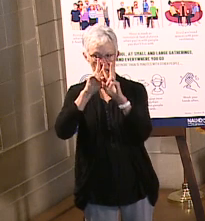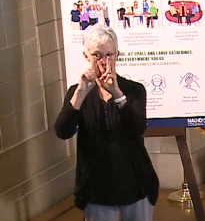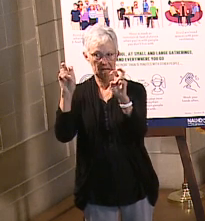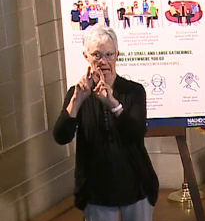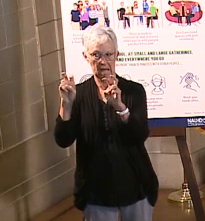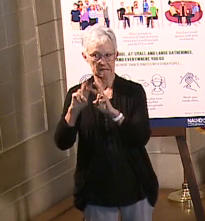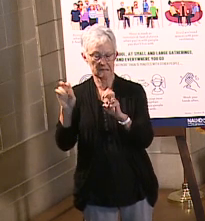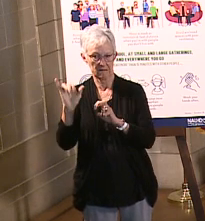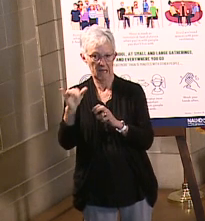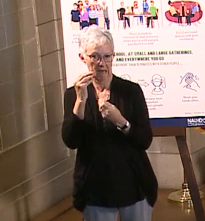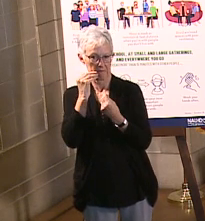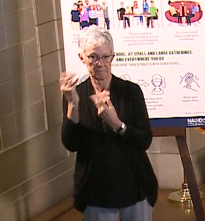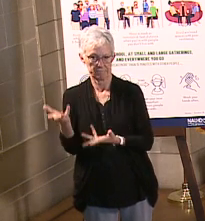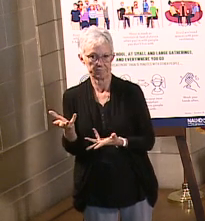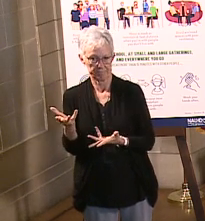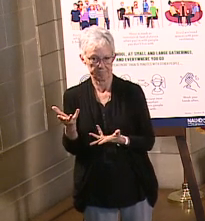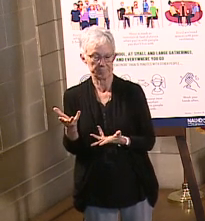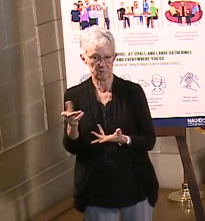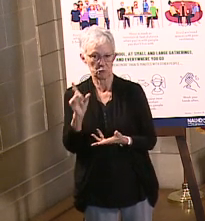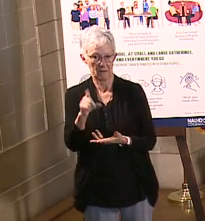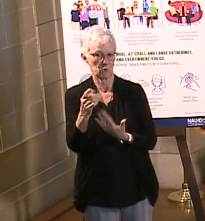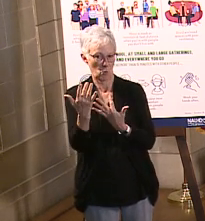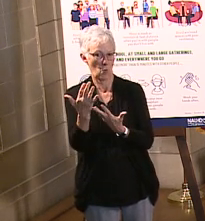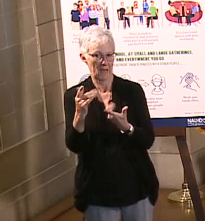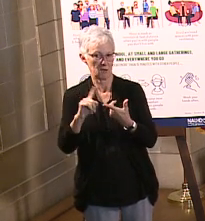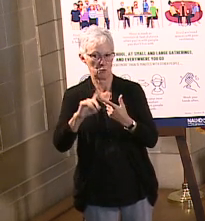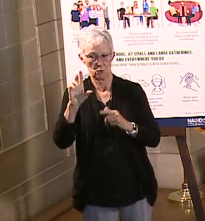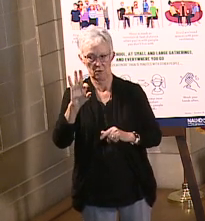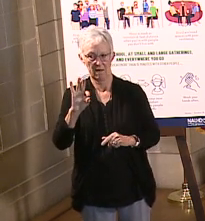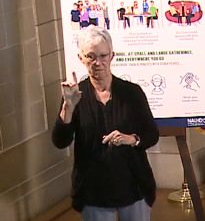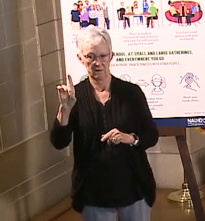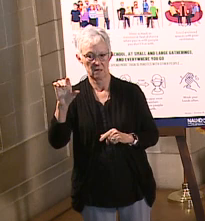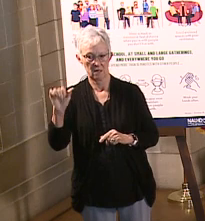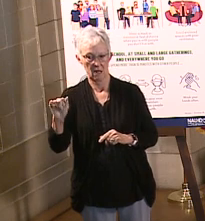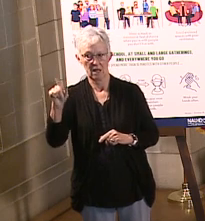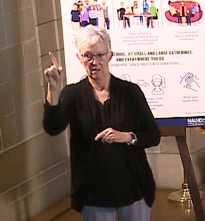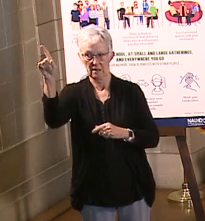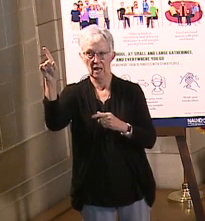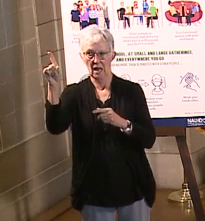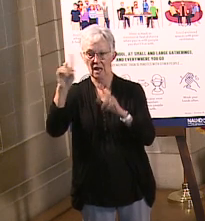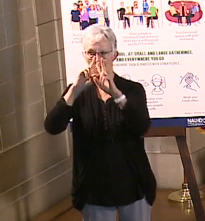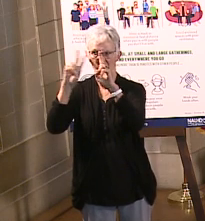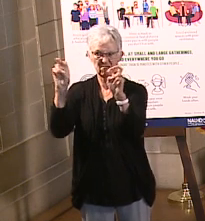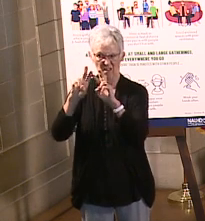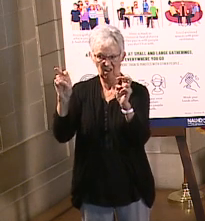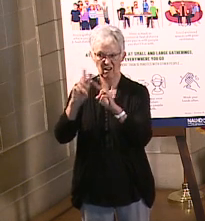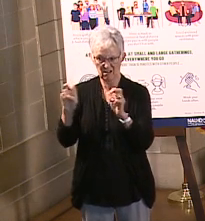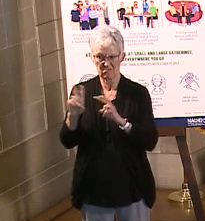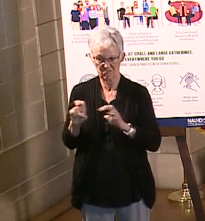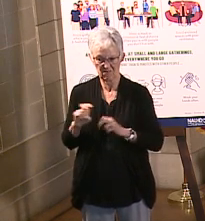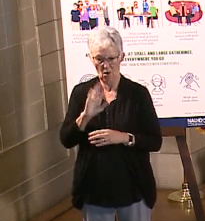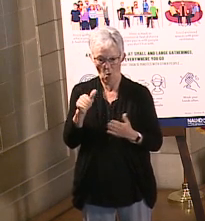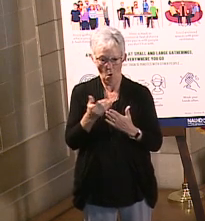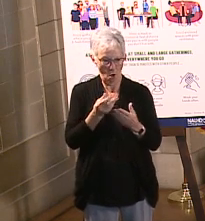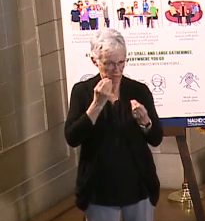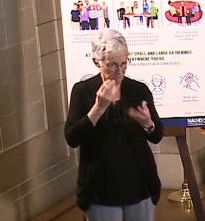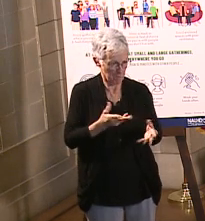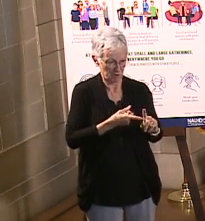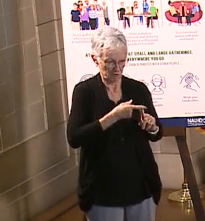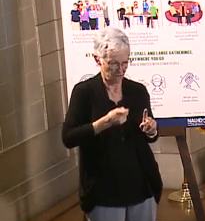Yeah, so Dr. Antone's response is that we will have to wait and see what the FDA data says. They're going through that data right now, and so they've